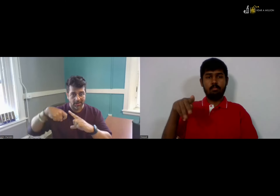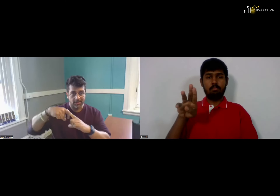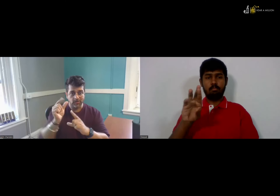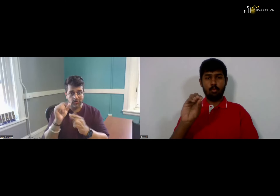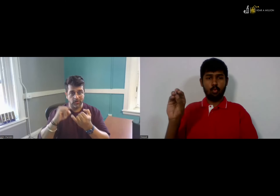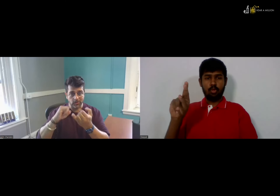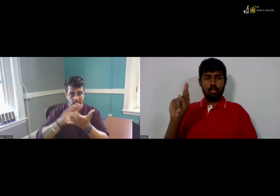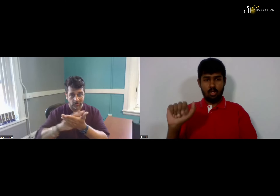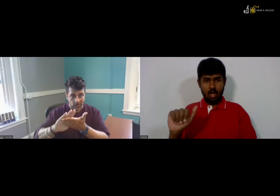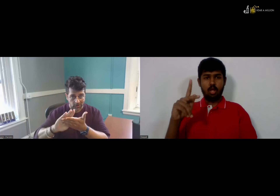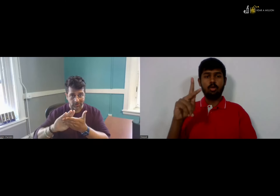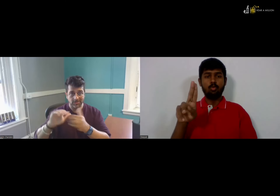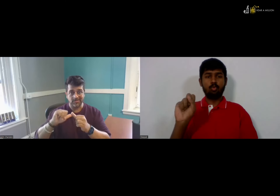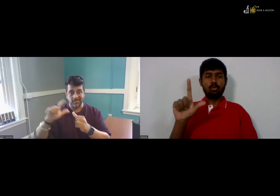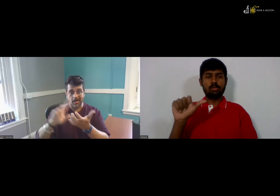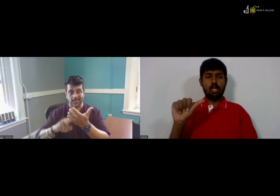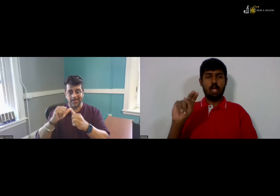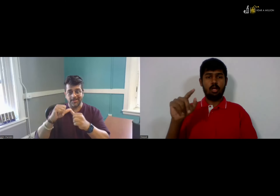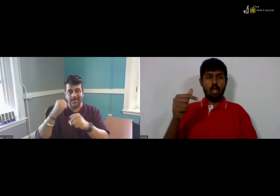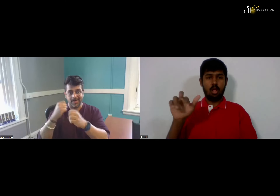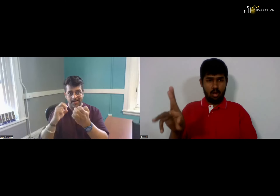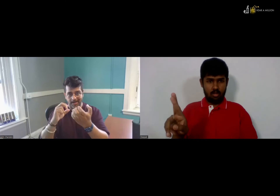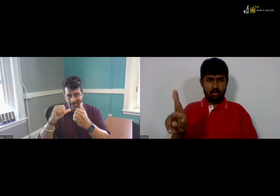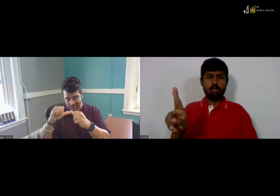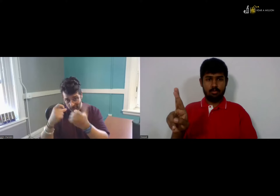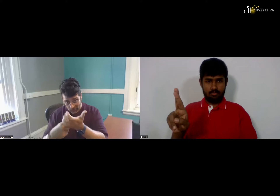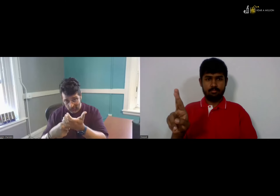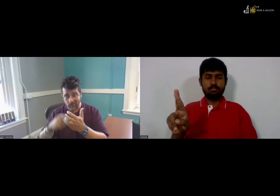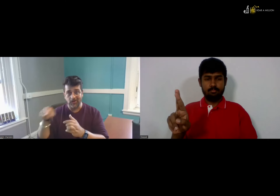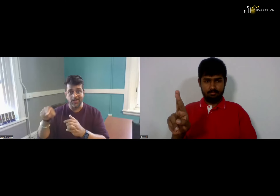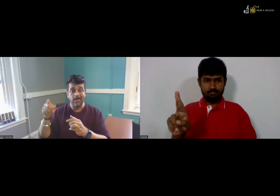guest today, Dr. Purna Kushal Nagar.